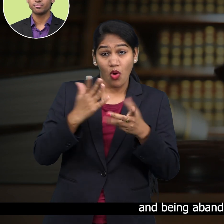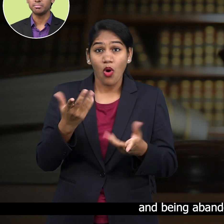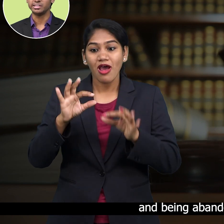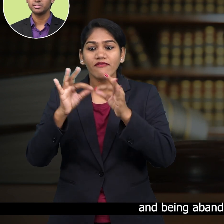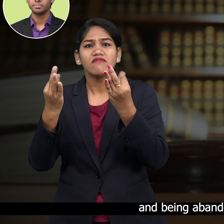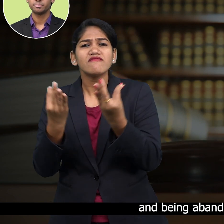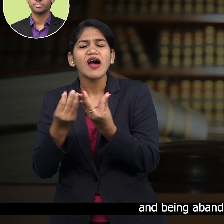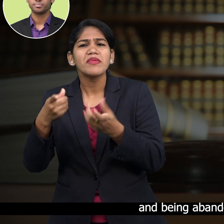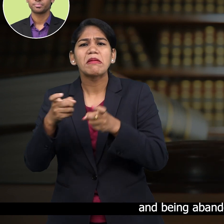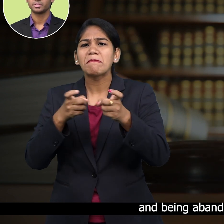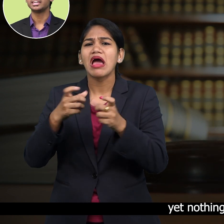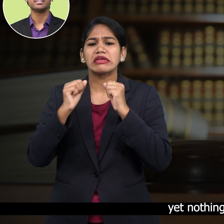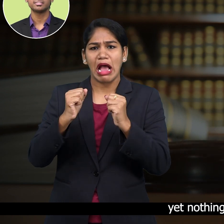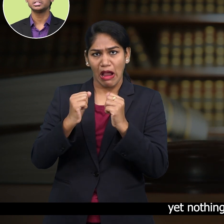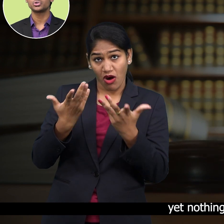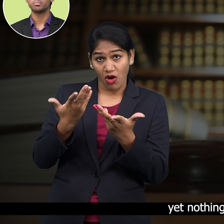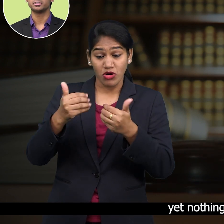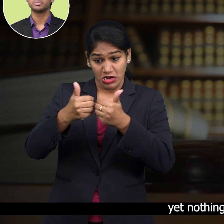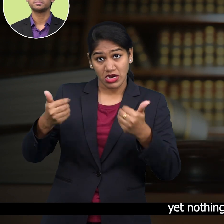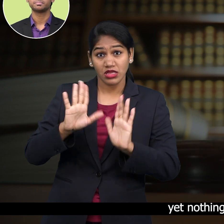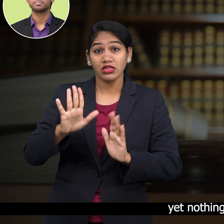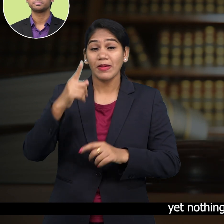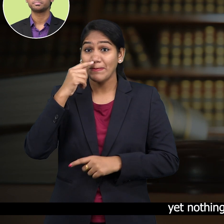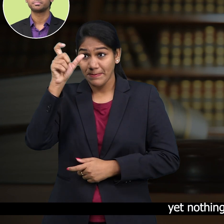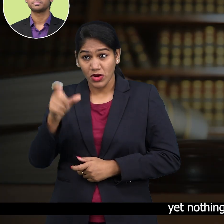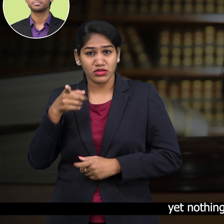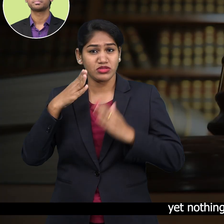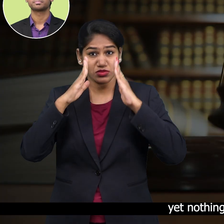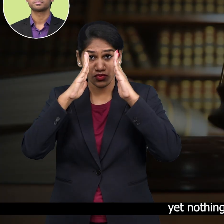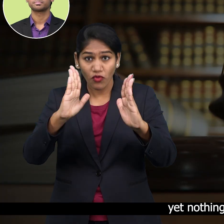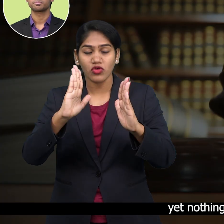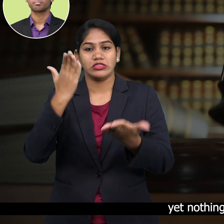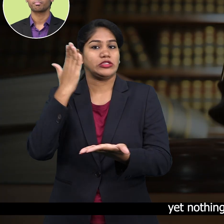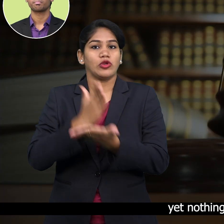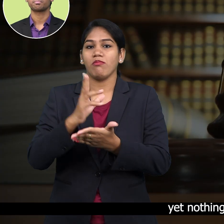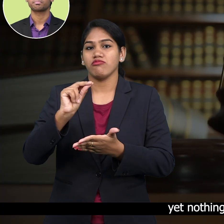by her family, yet nothing stopped her.